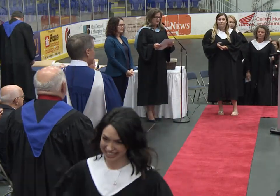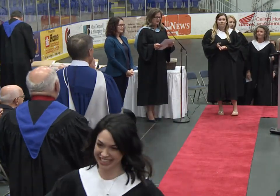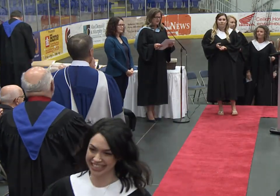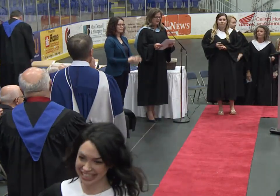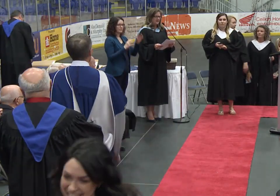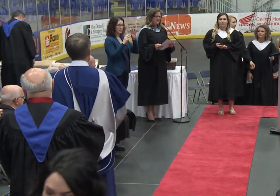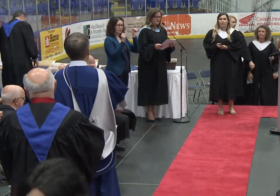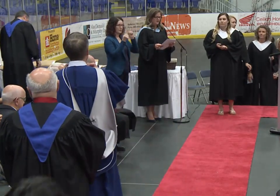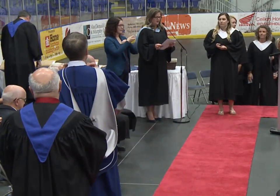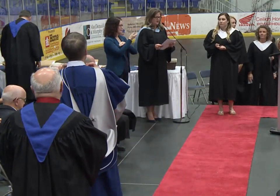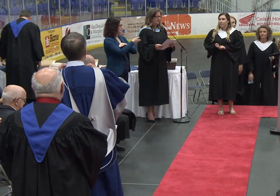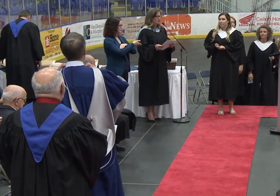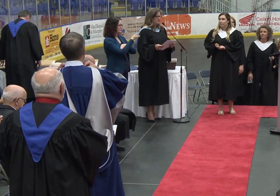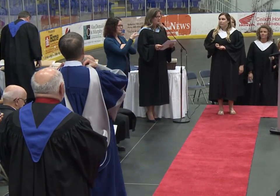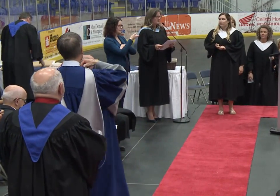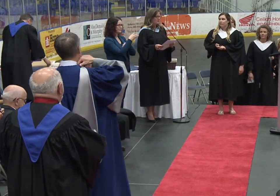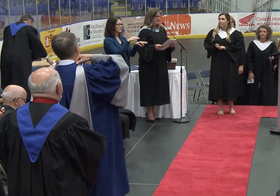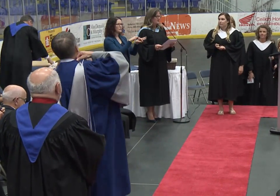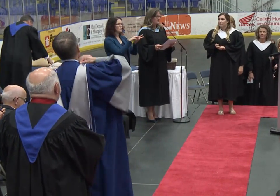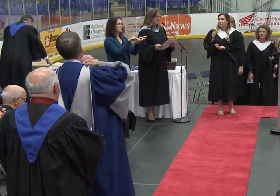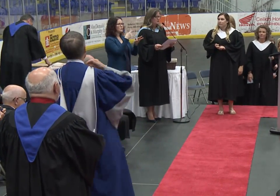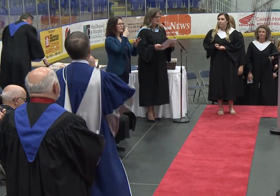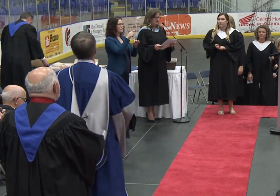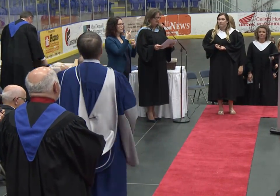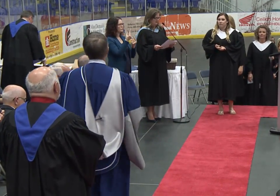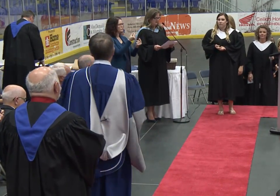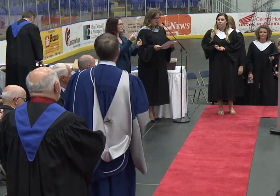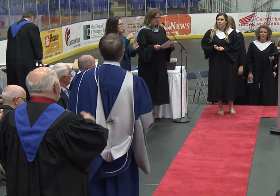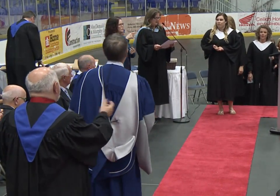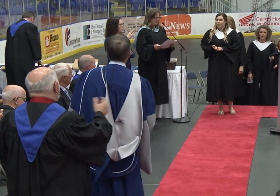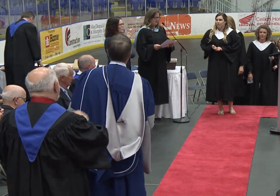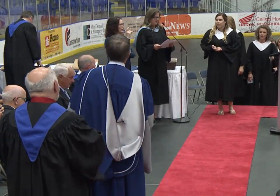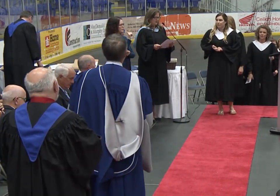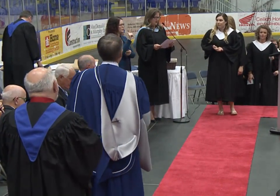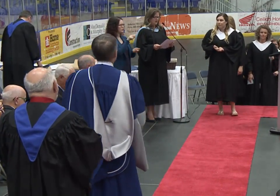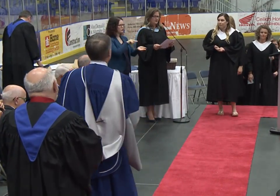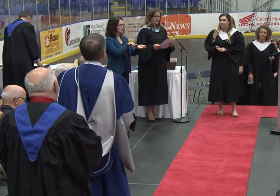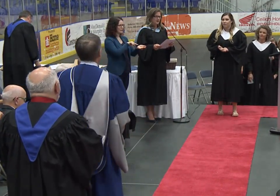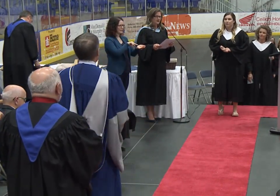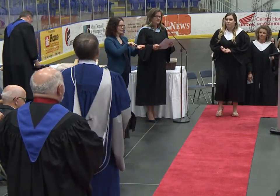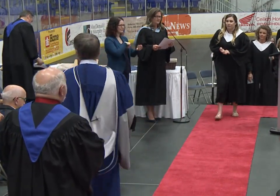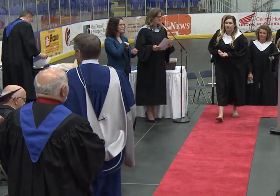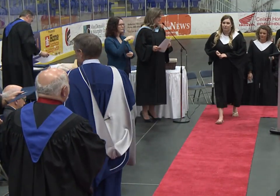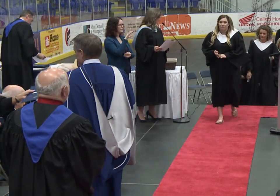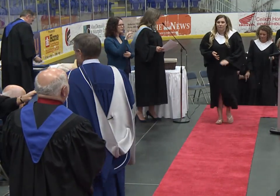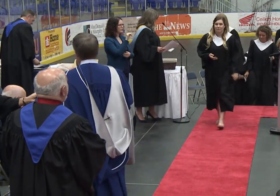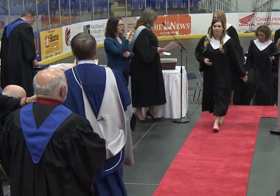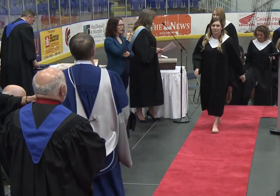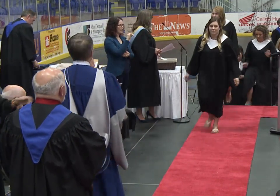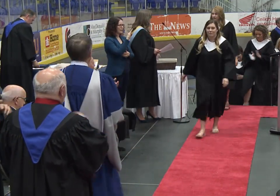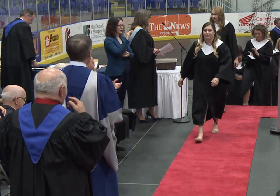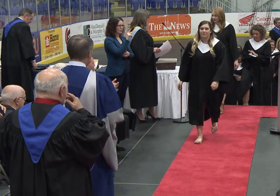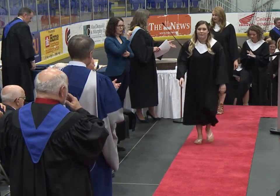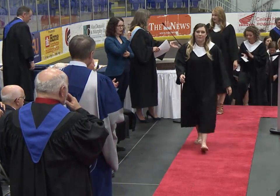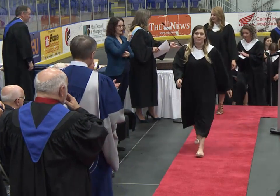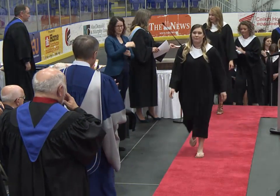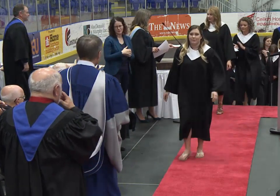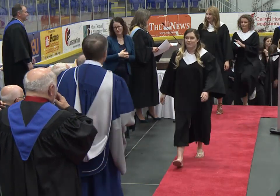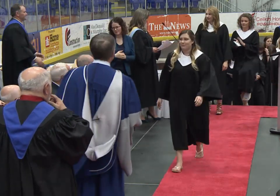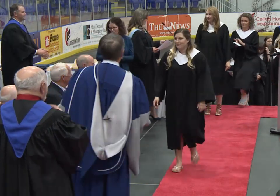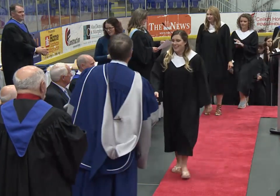Mr. President, the candidates for the diploma in practical nursing. Carly Burke.